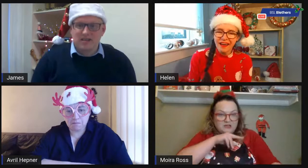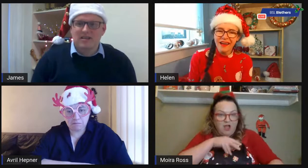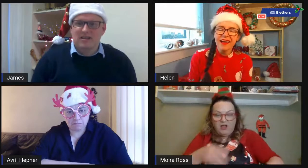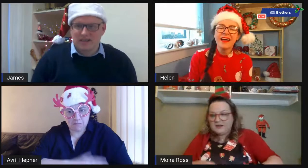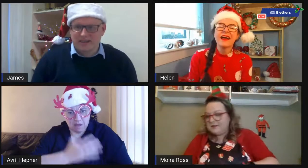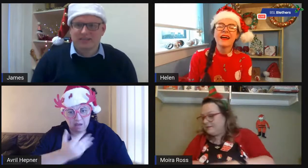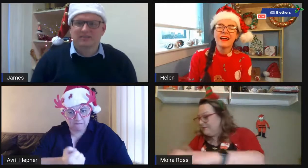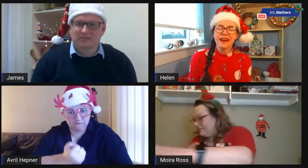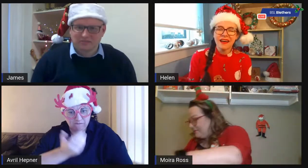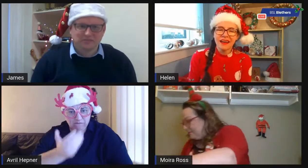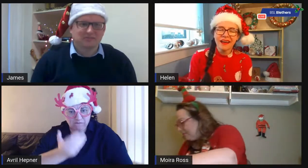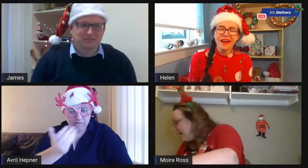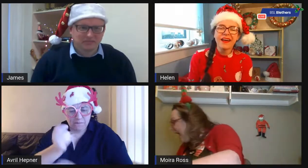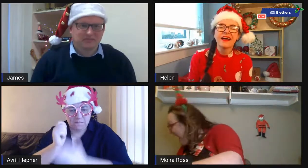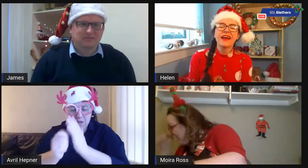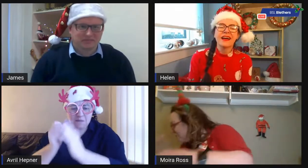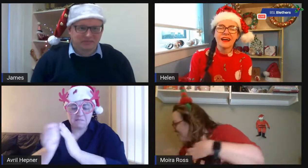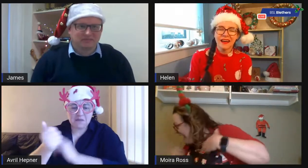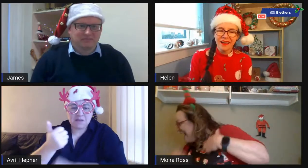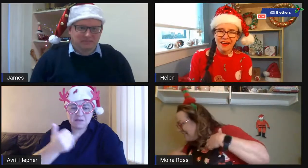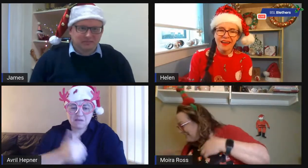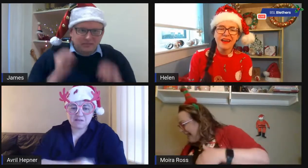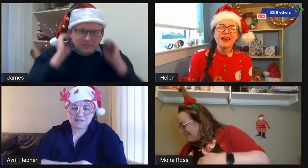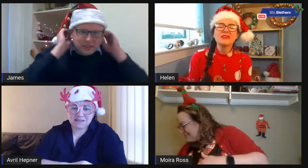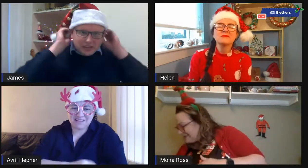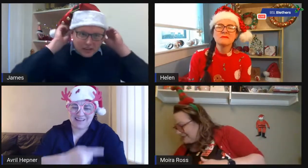Turkey snack bones. And I thought that was nice, the flavor of Christmas,